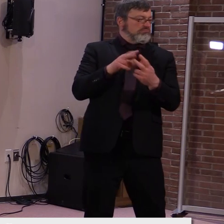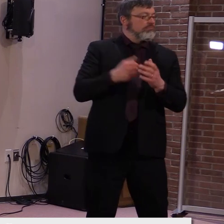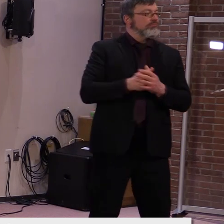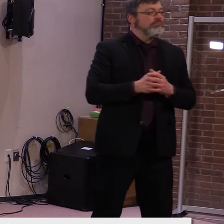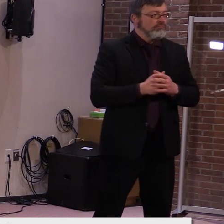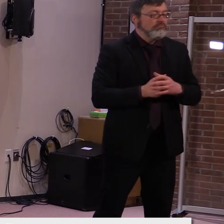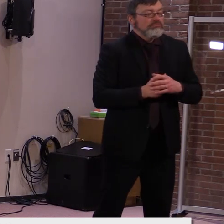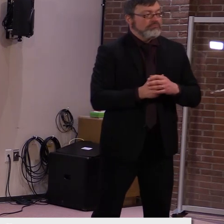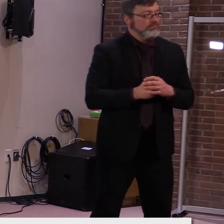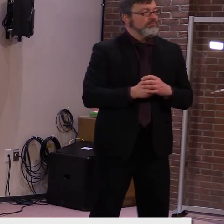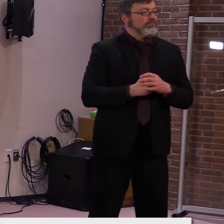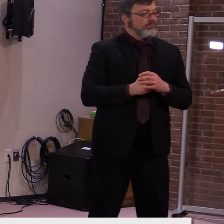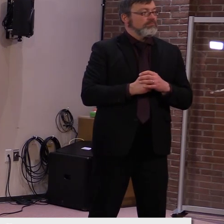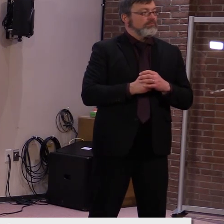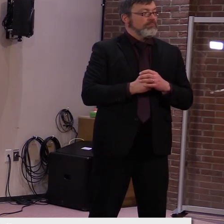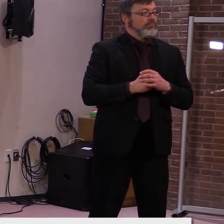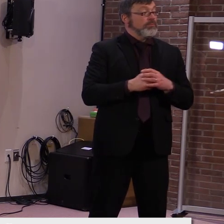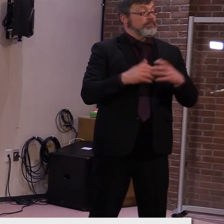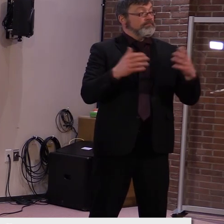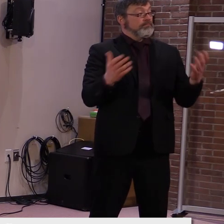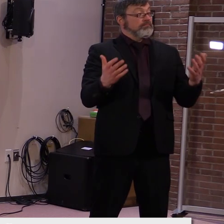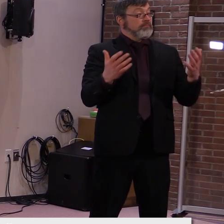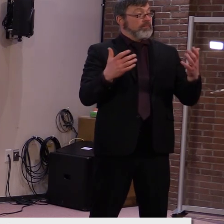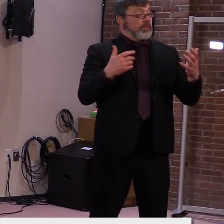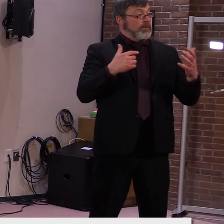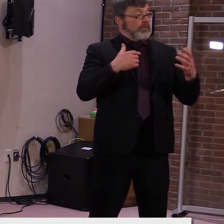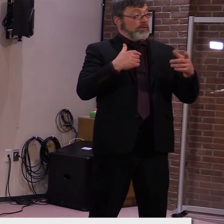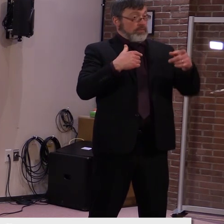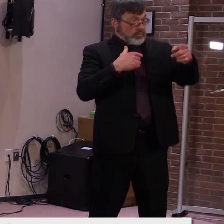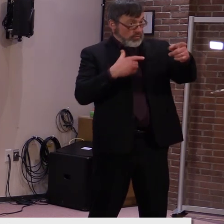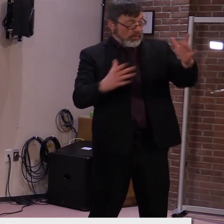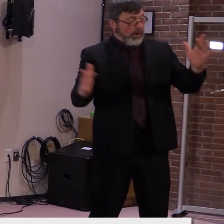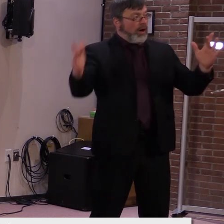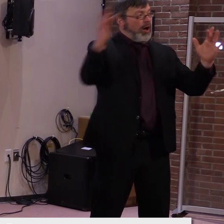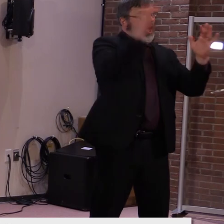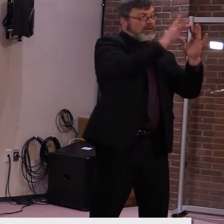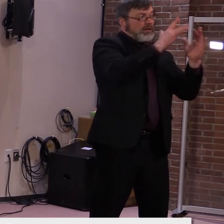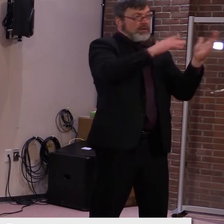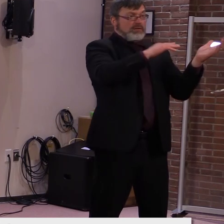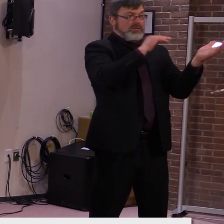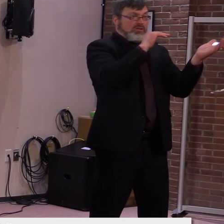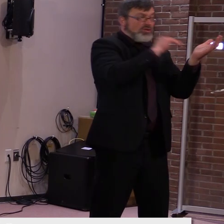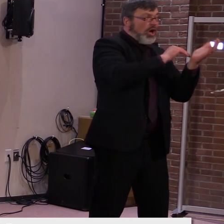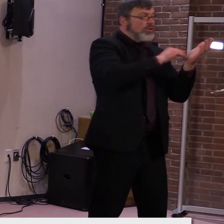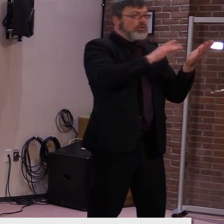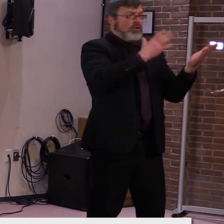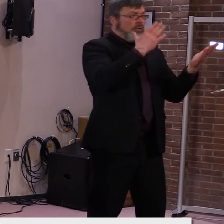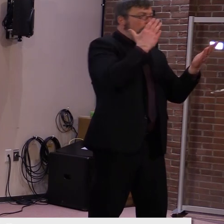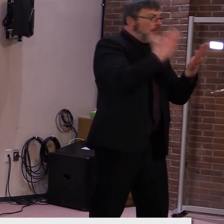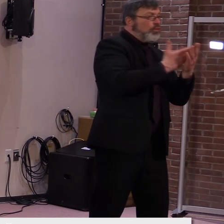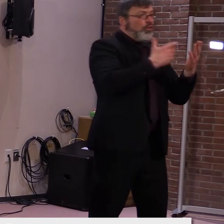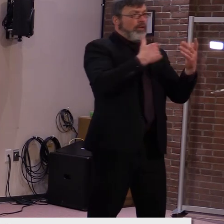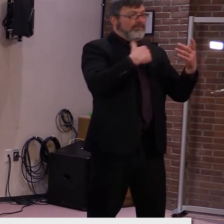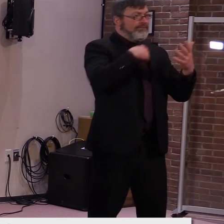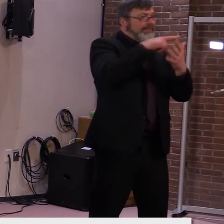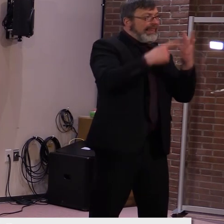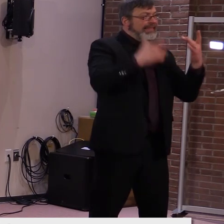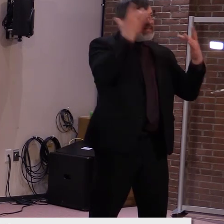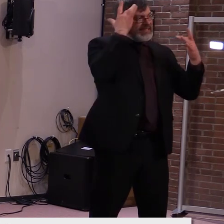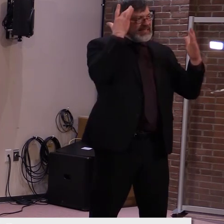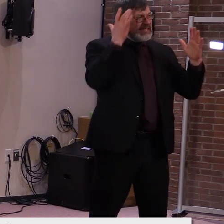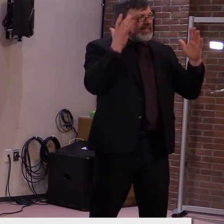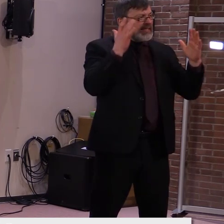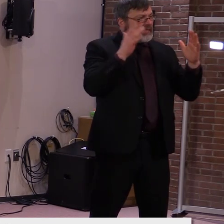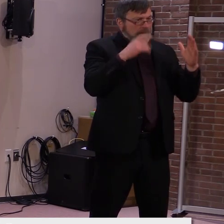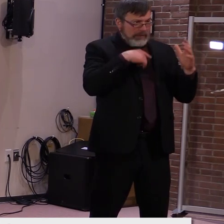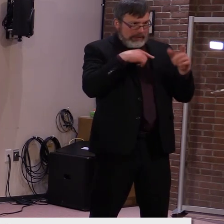You do not need to contact your healthcare provider or get documentation of the high-risk condition to